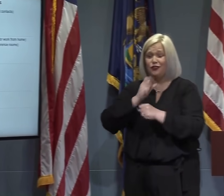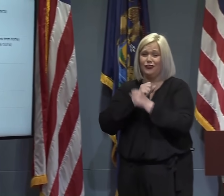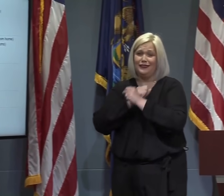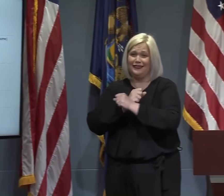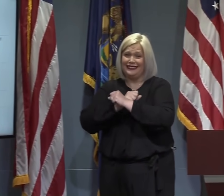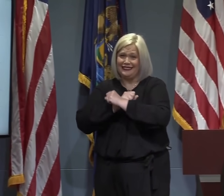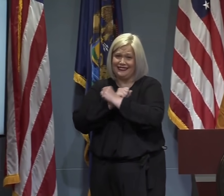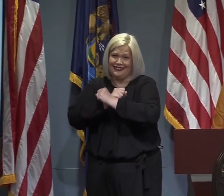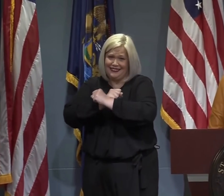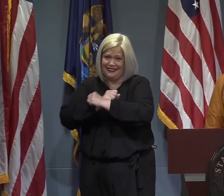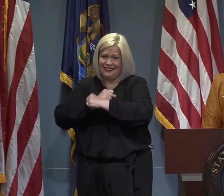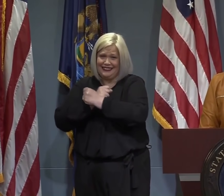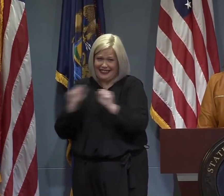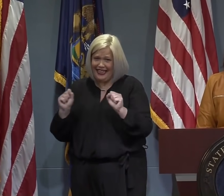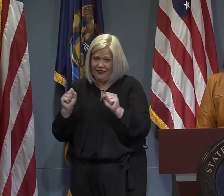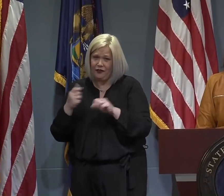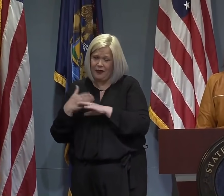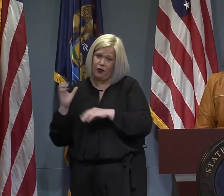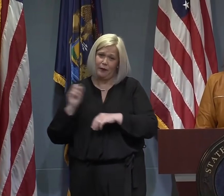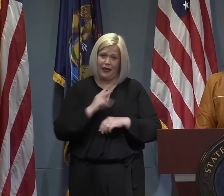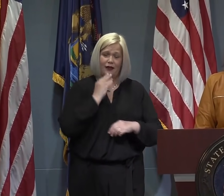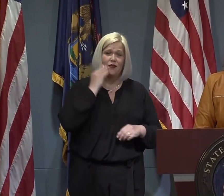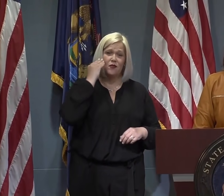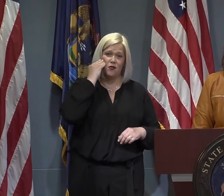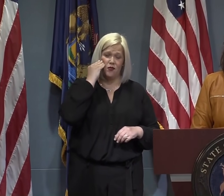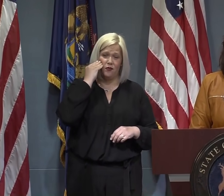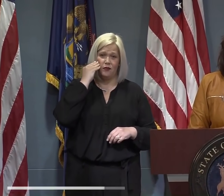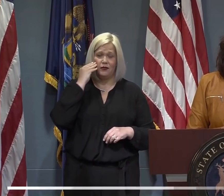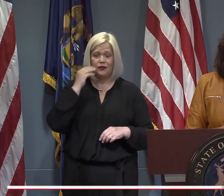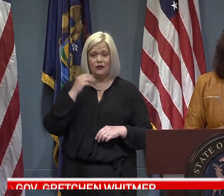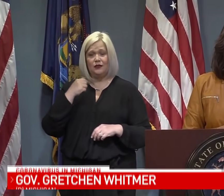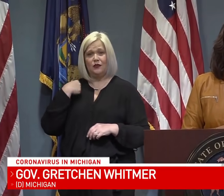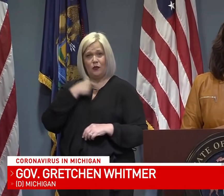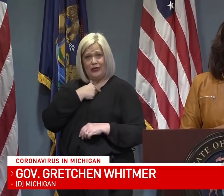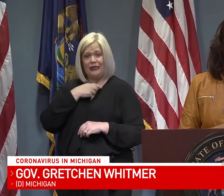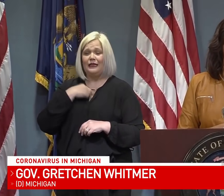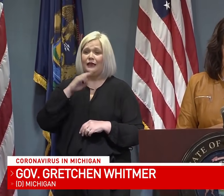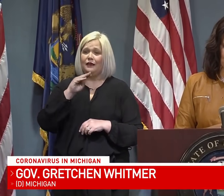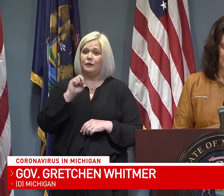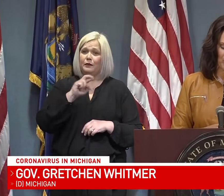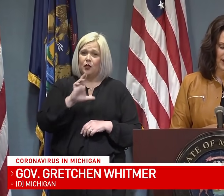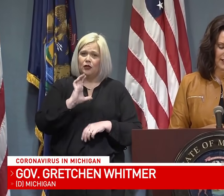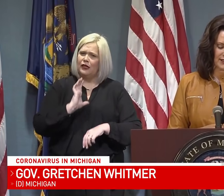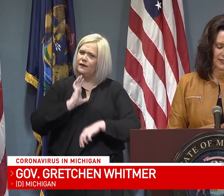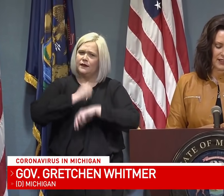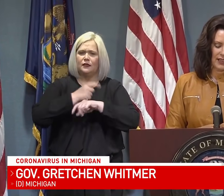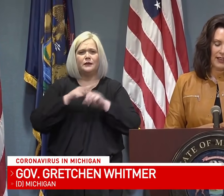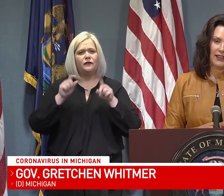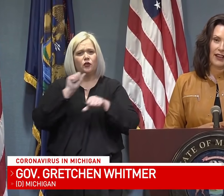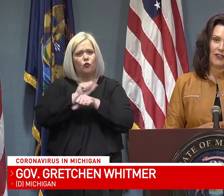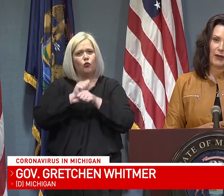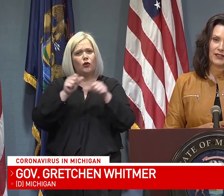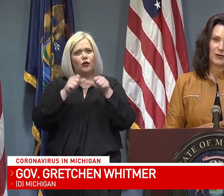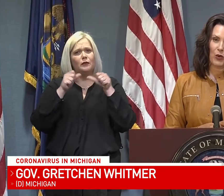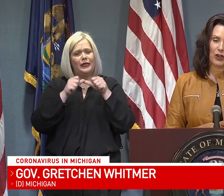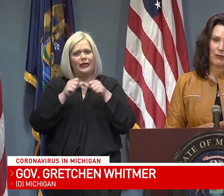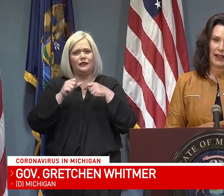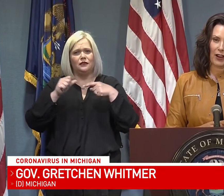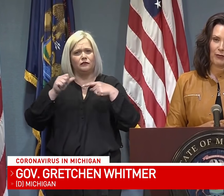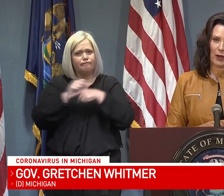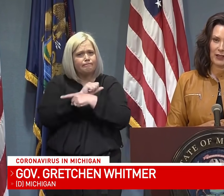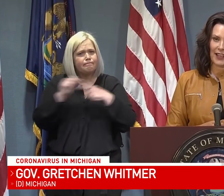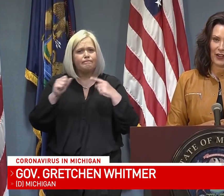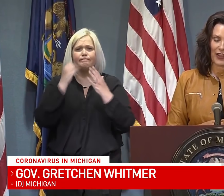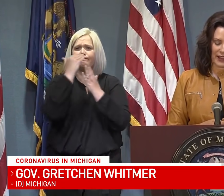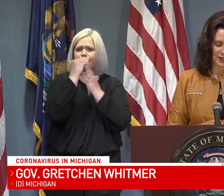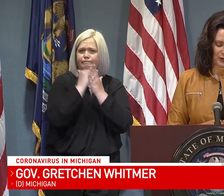working with Merck and my team to develop an array of workplace safety protocols and practices that have been supported by